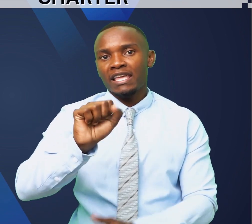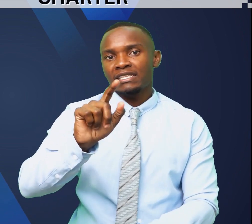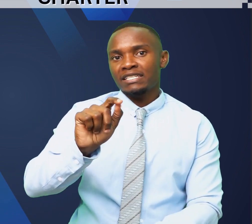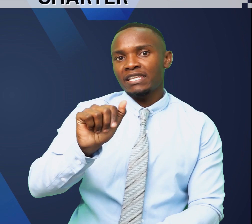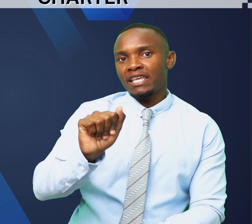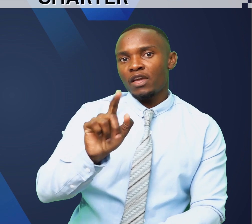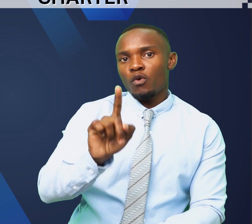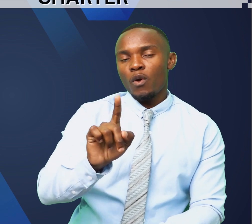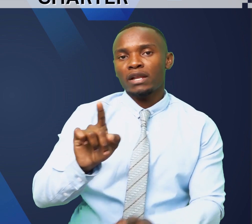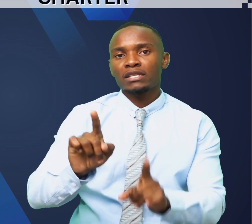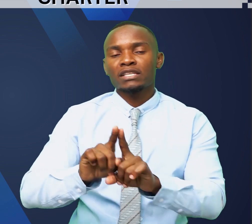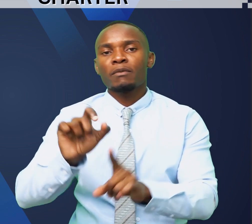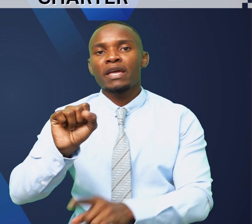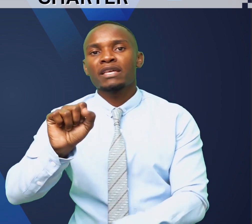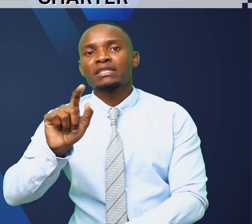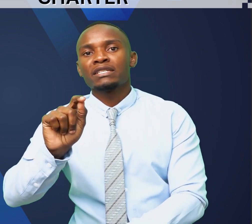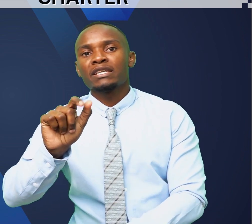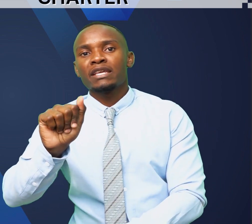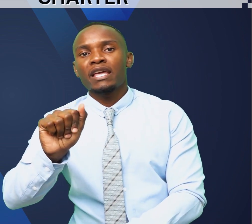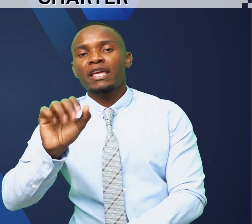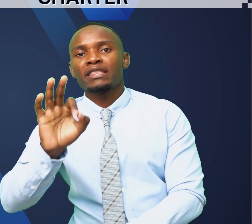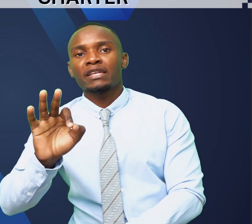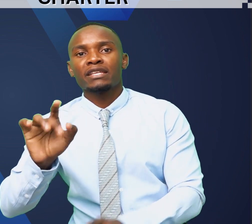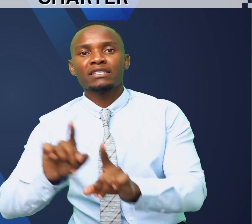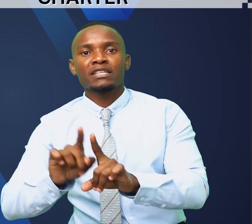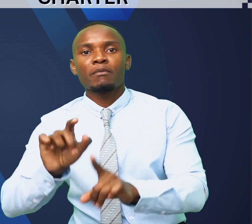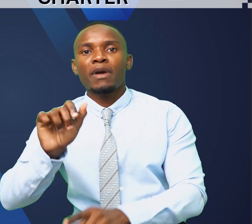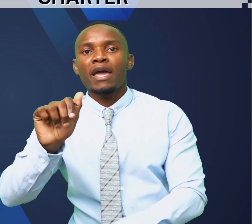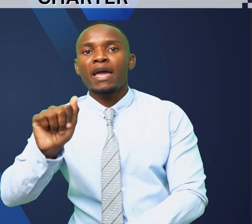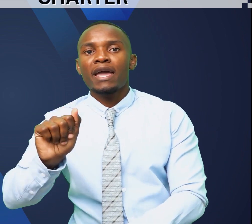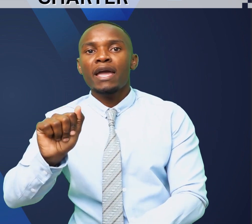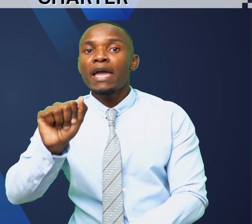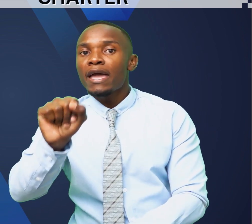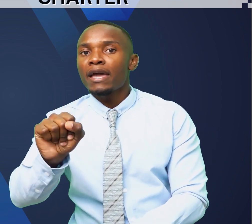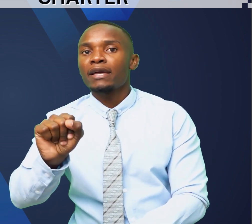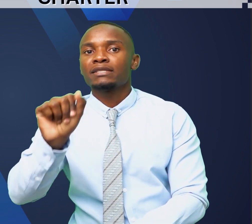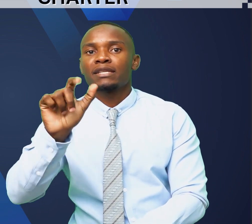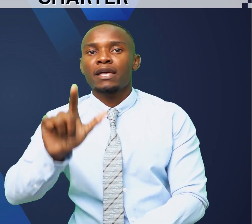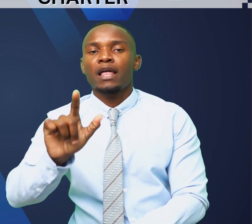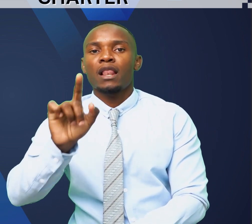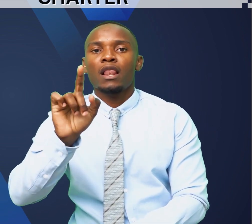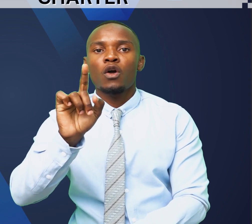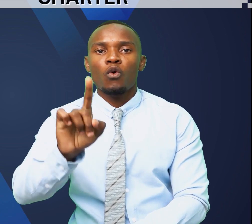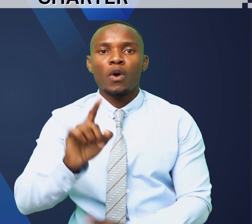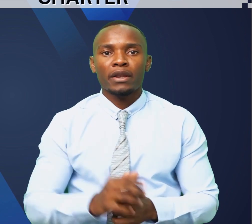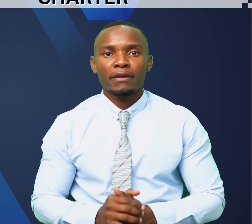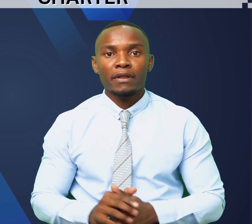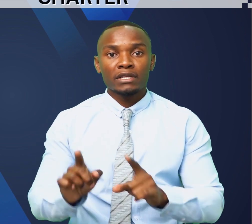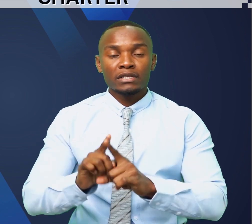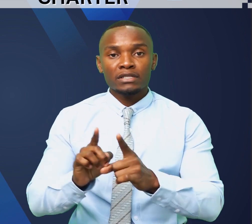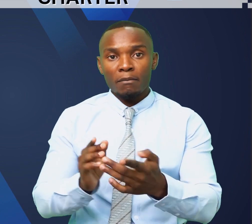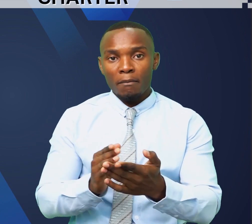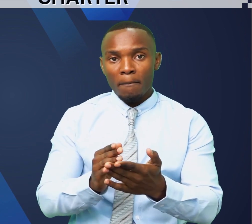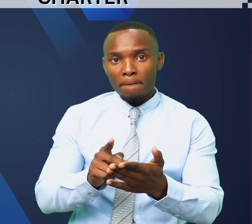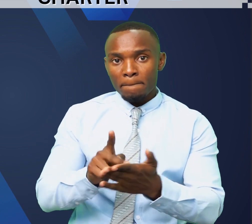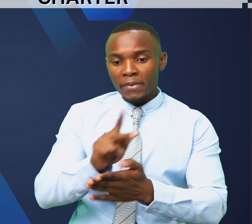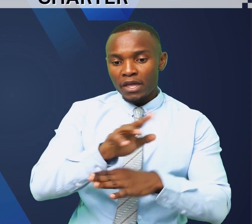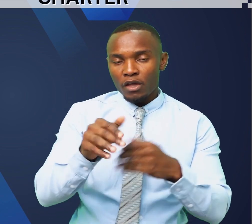STA3, and SL1. Payment of applicable fees through eCitizen, and